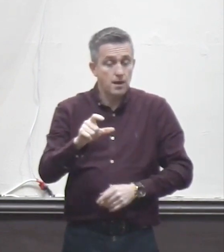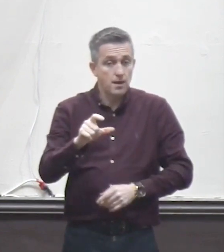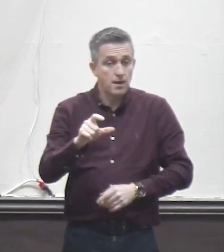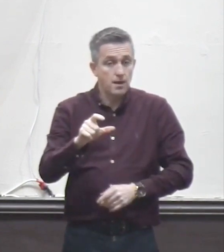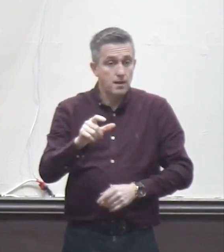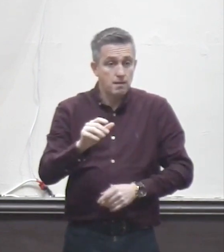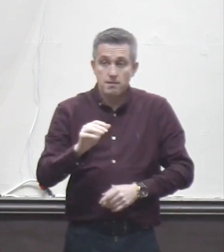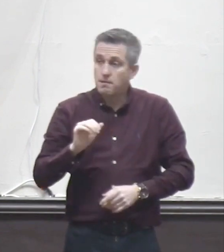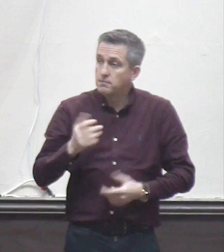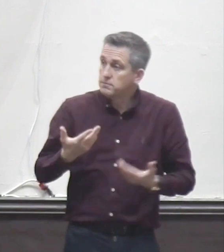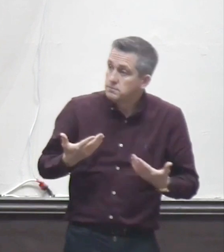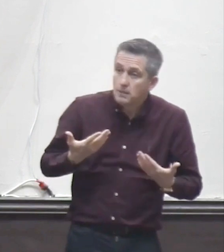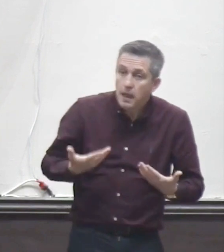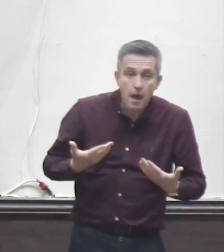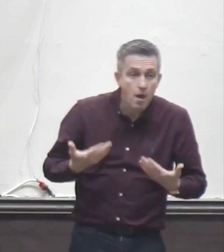that in our society,